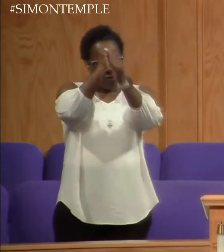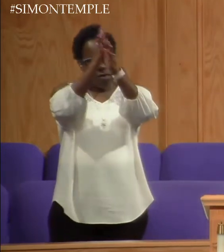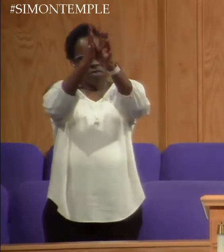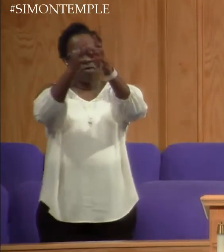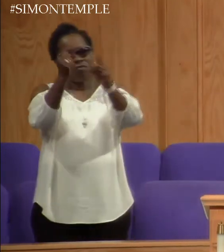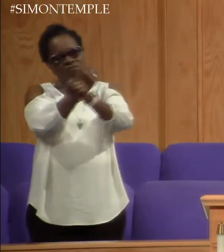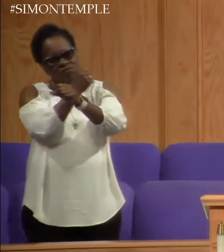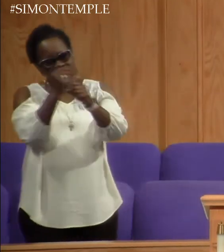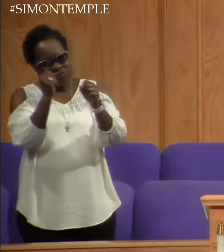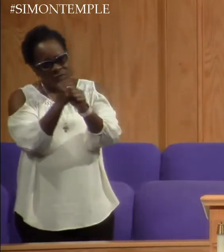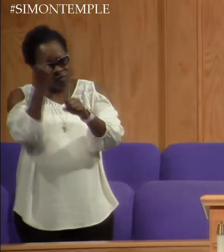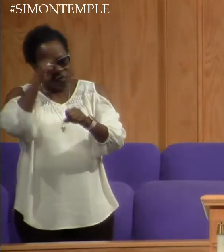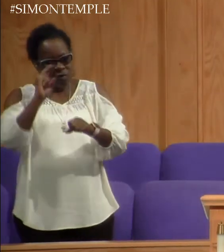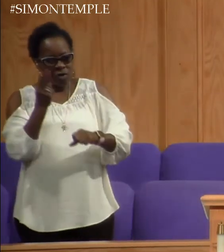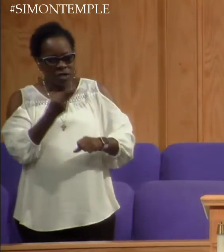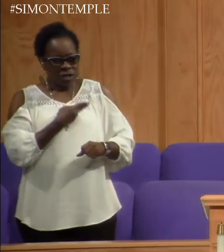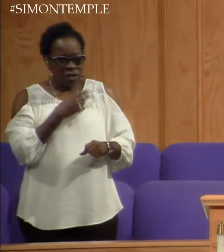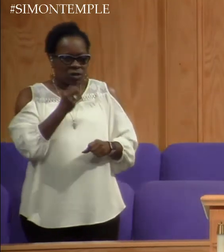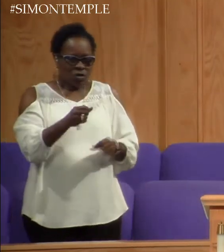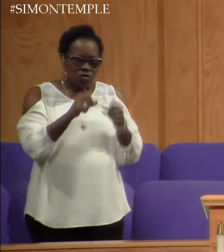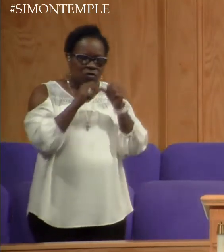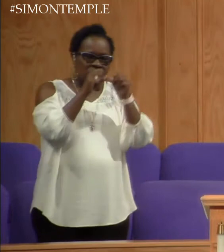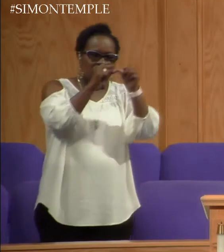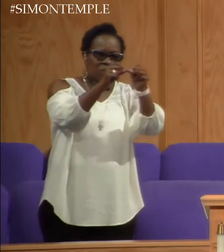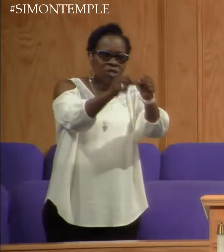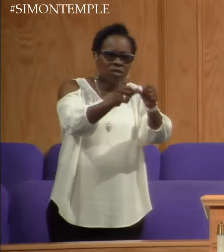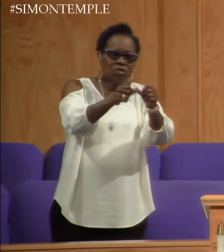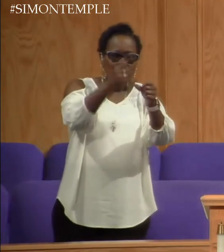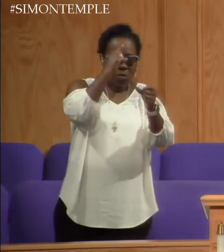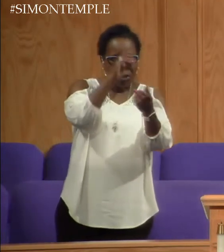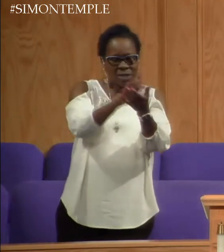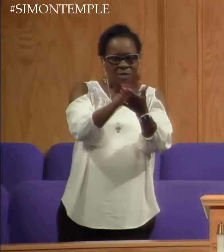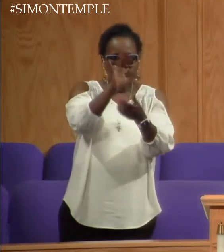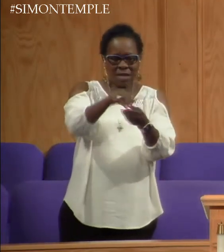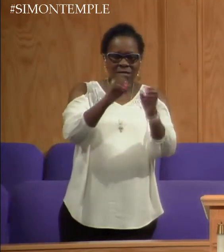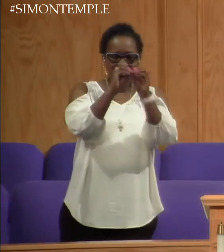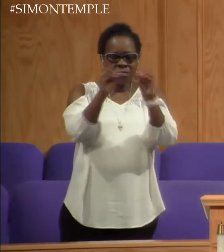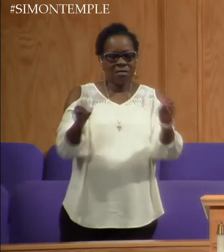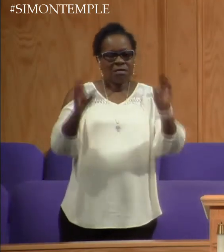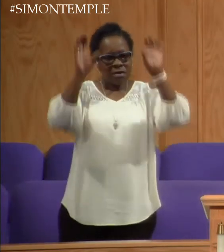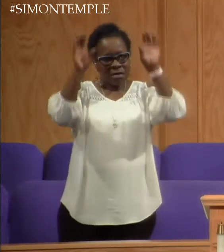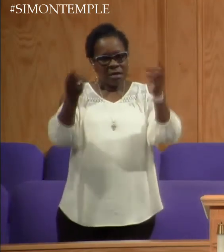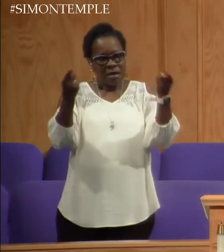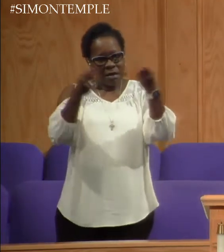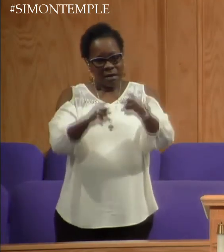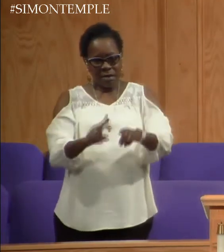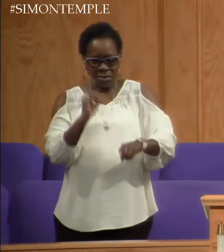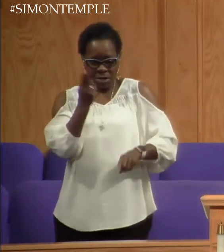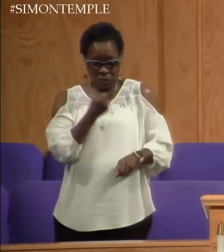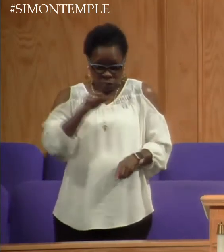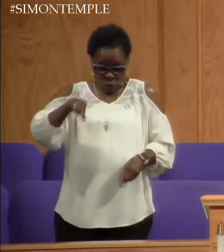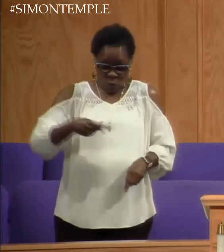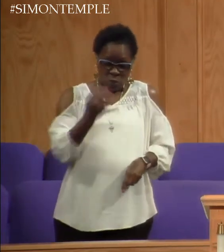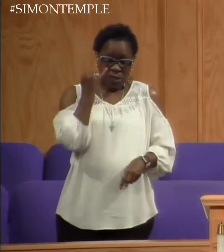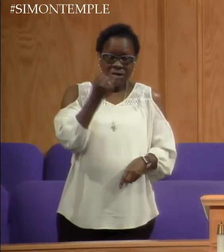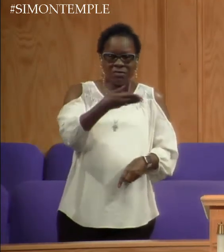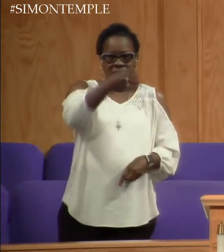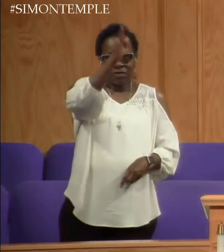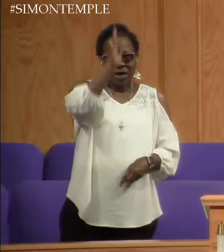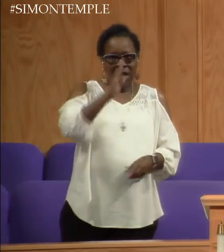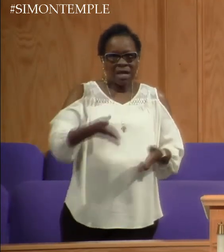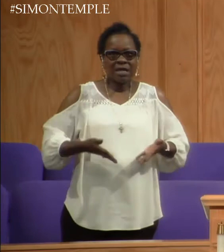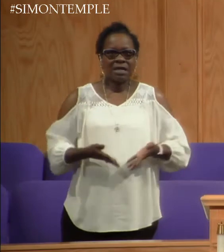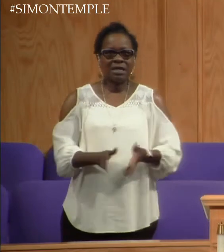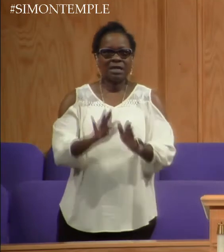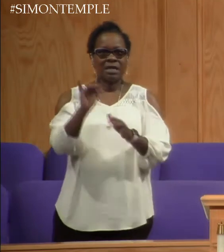So remain certain that nothing can happen to us unless he permits it. And if he does allow it, even